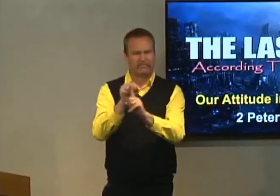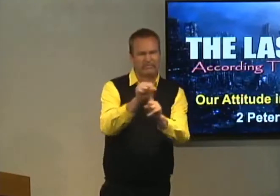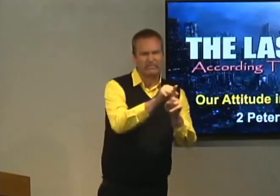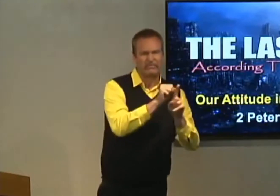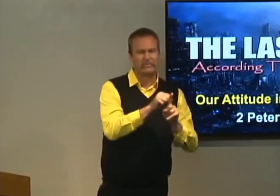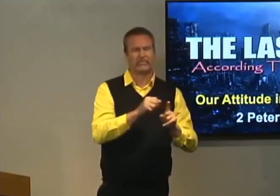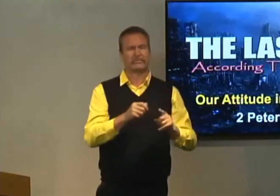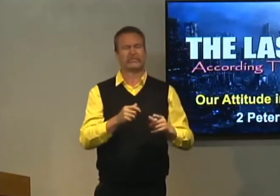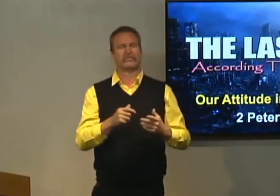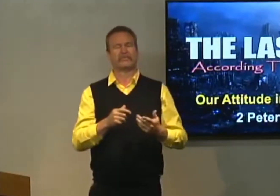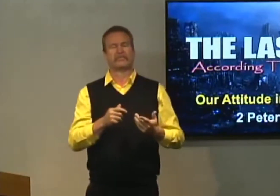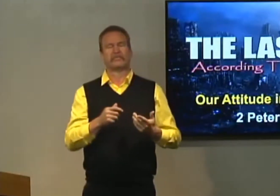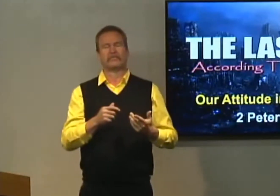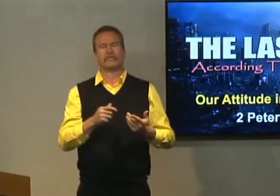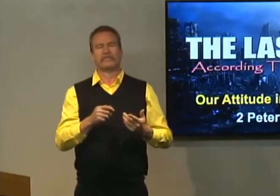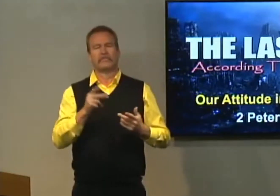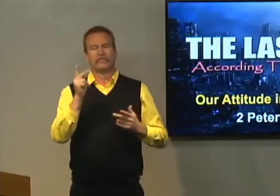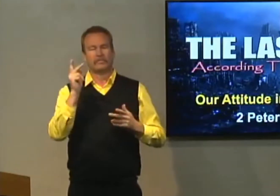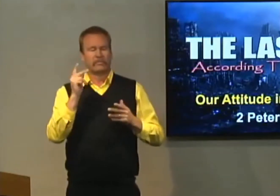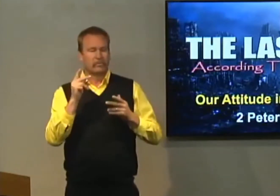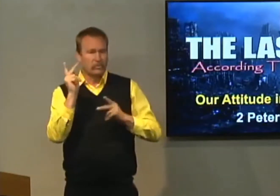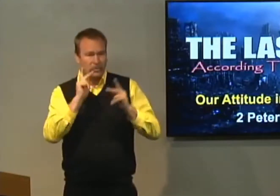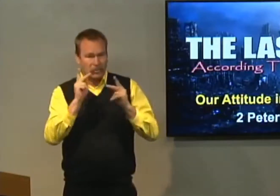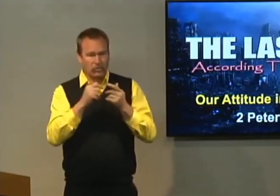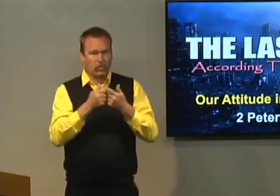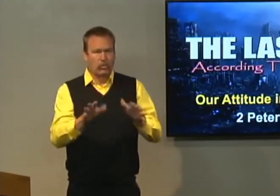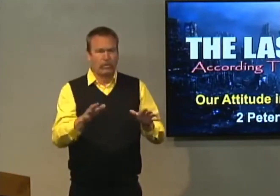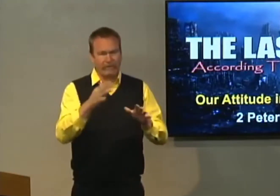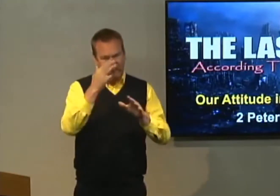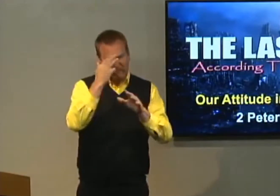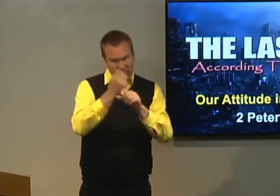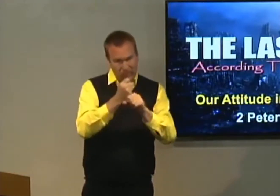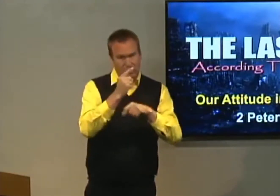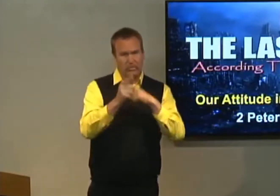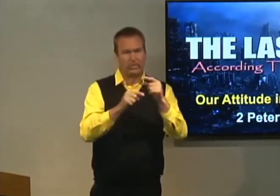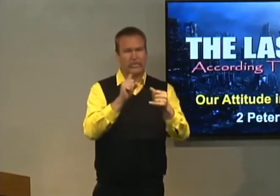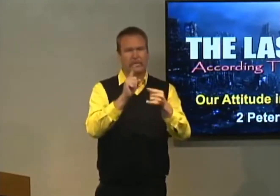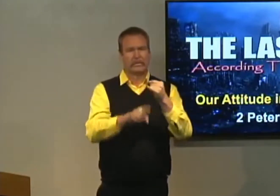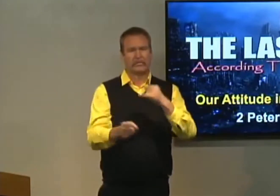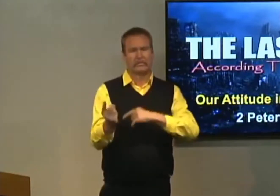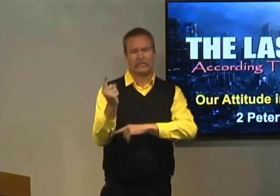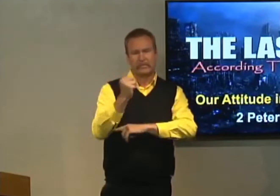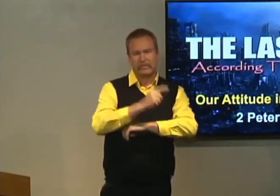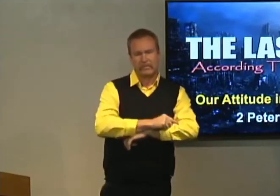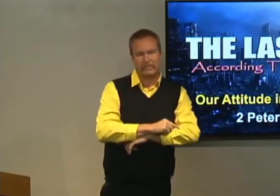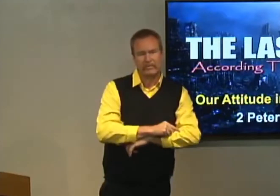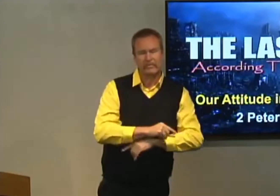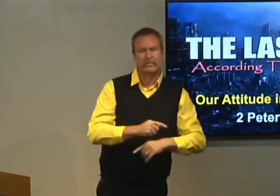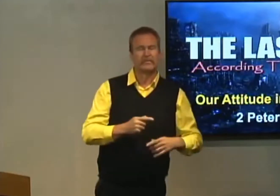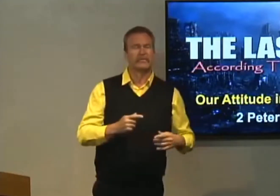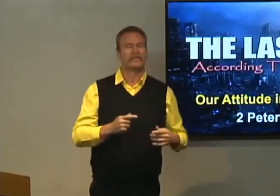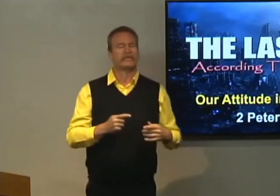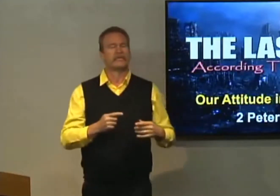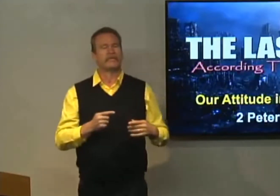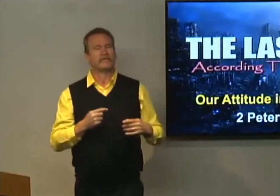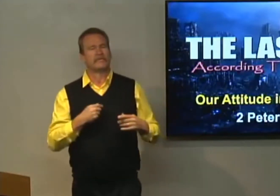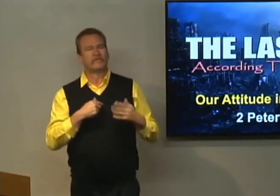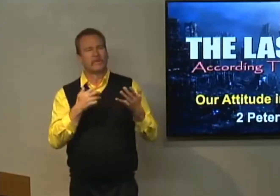us. People think that we are lying about it, about Christ's return. And sometimes people lose faith because they haven't seen